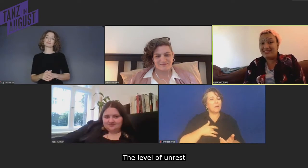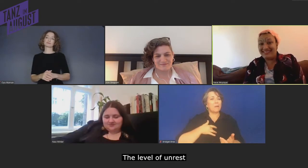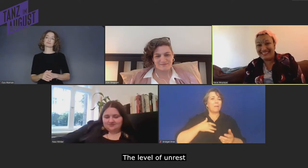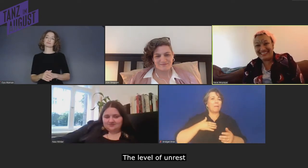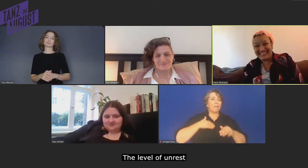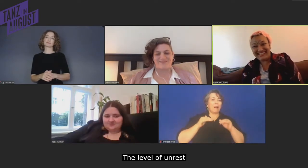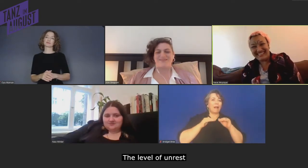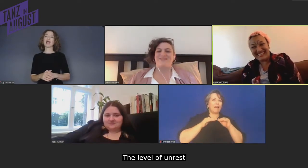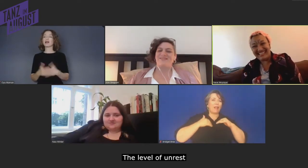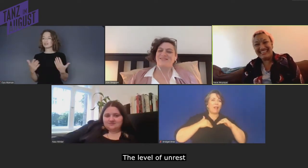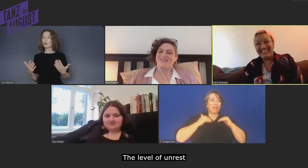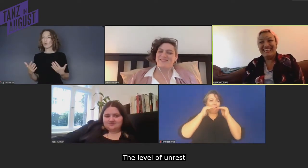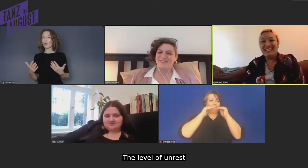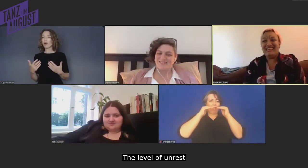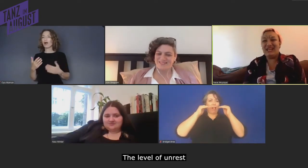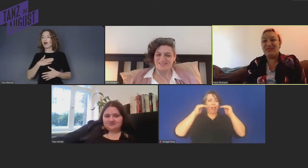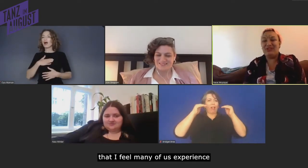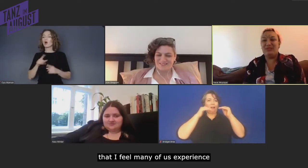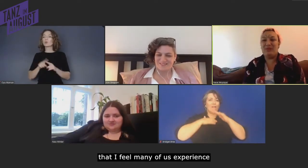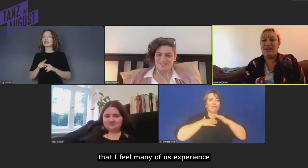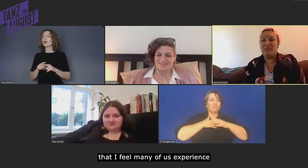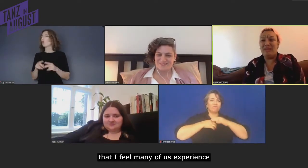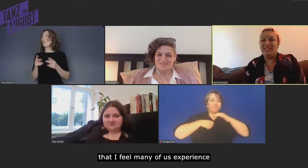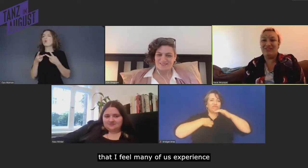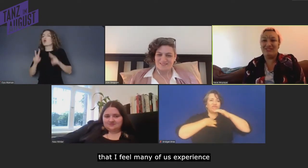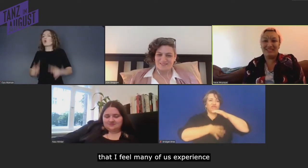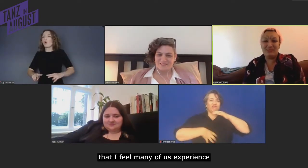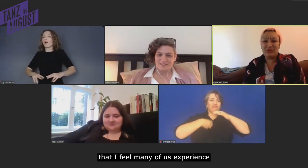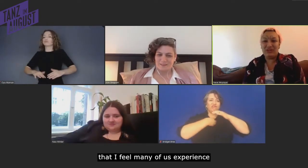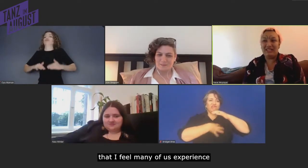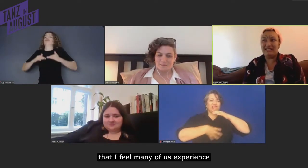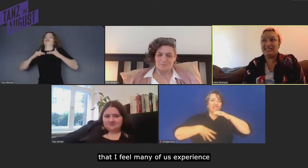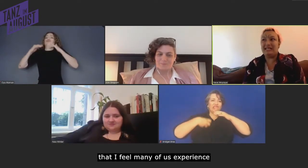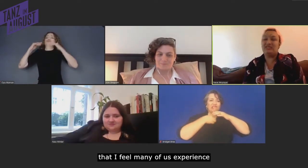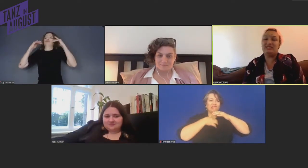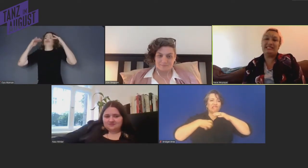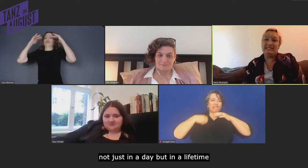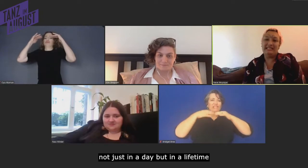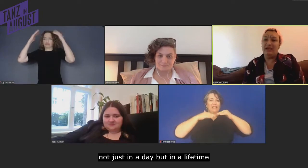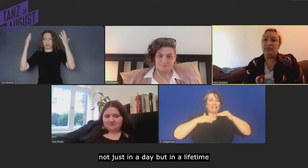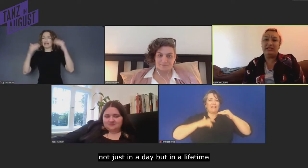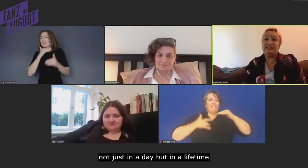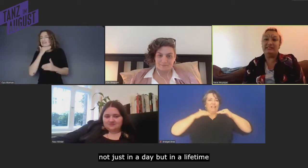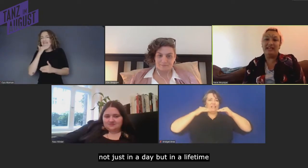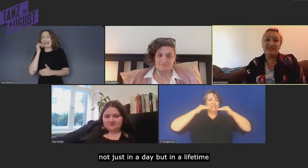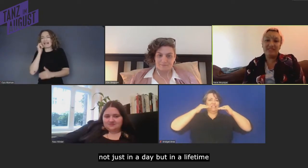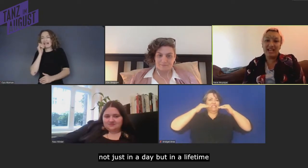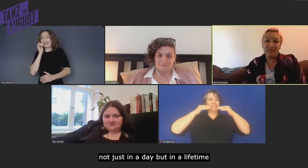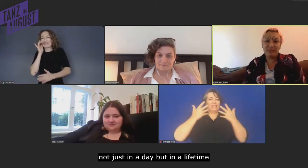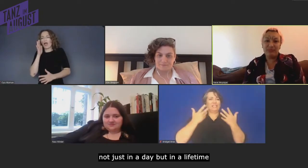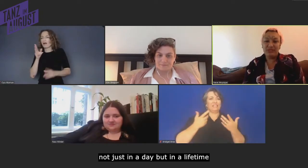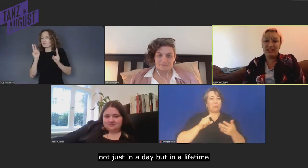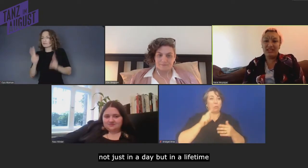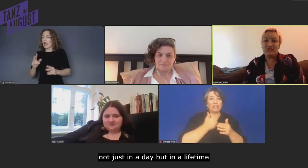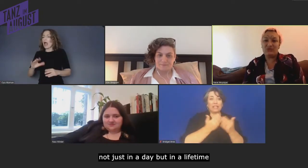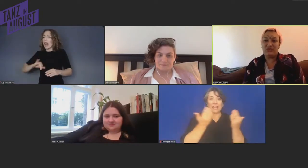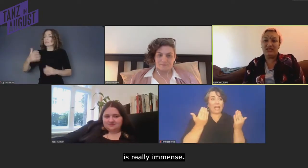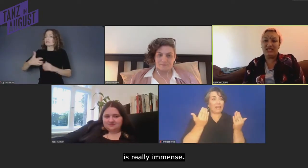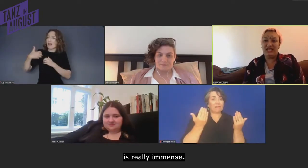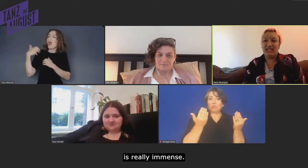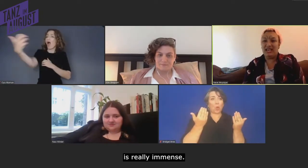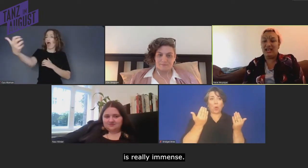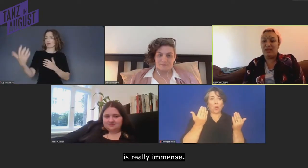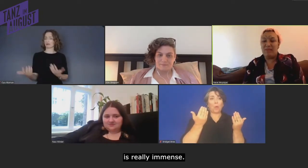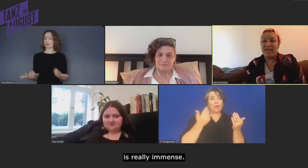unrest that I feel like many of us experience, not just in a day, but in a lifetime, is